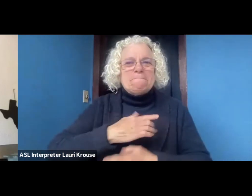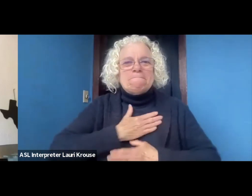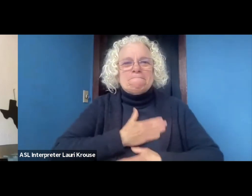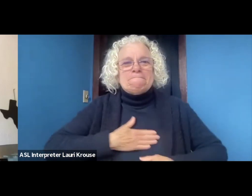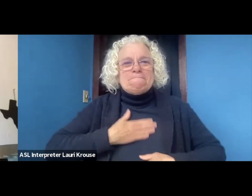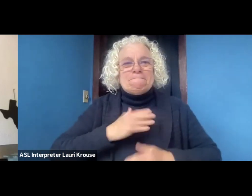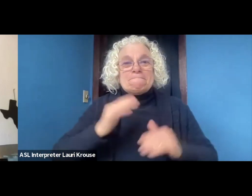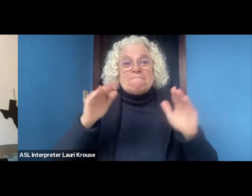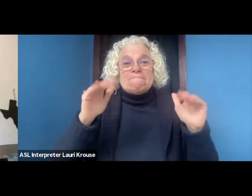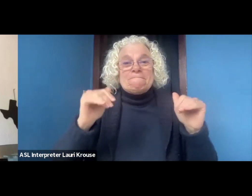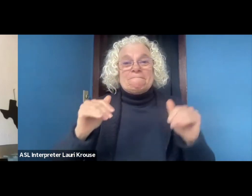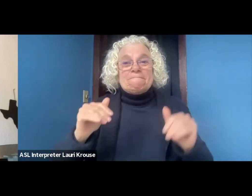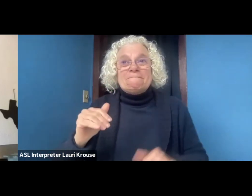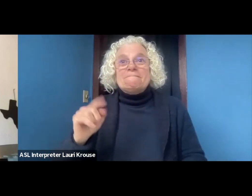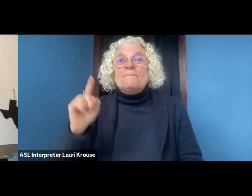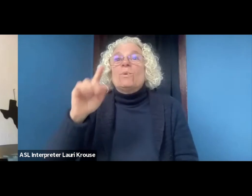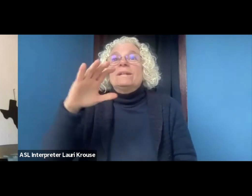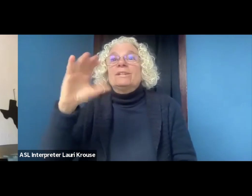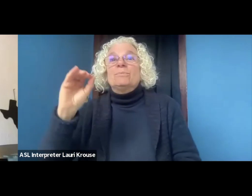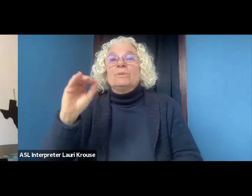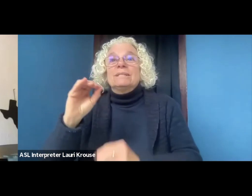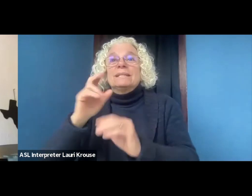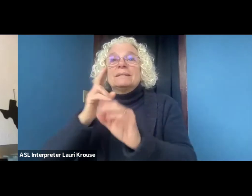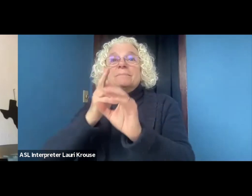All right, I have 100%.